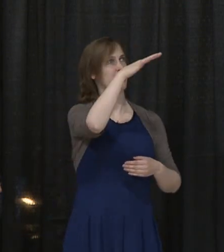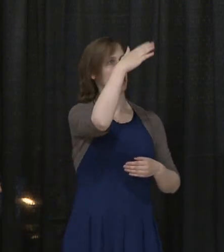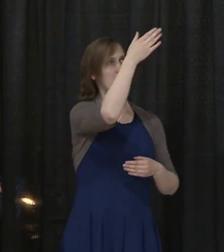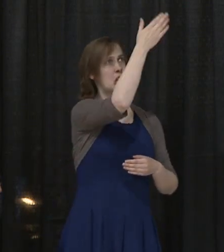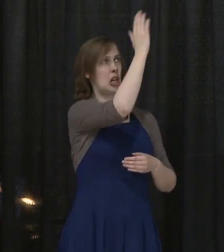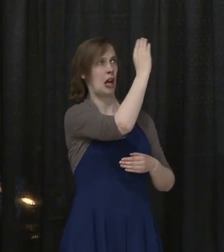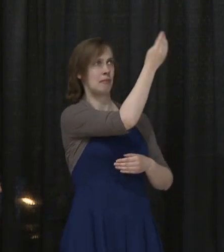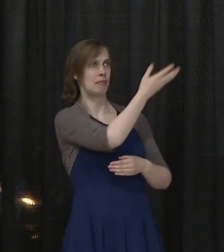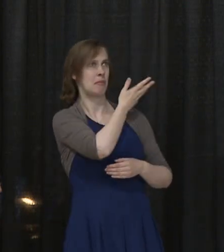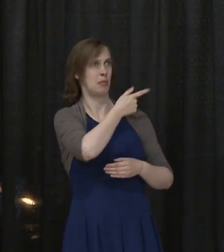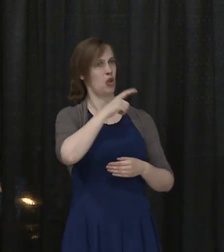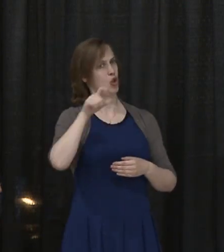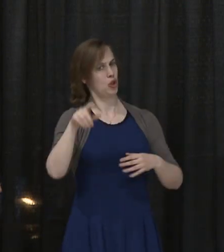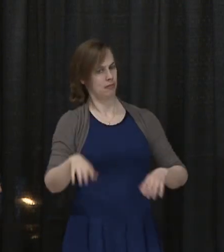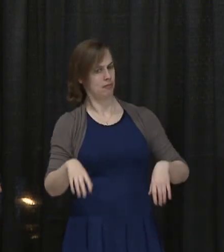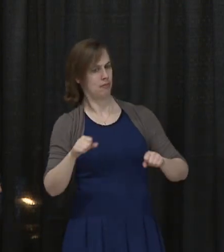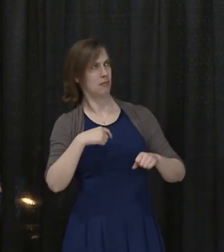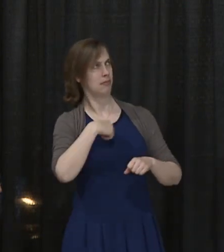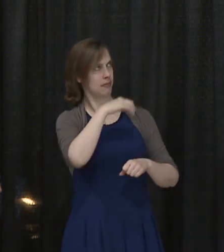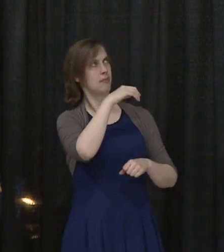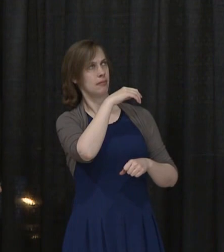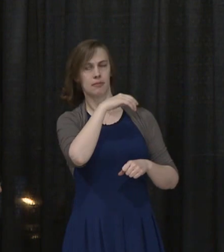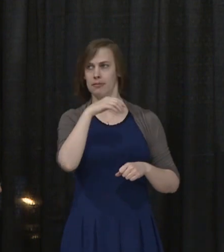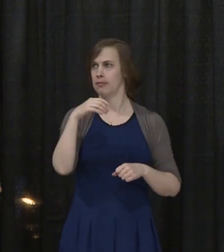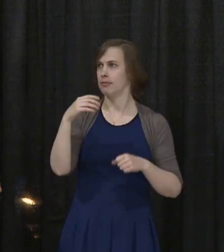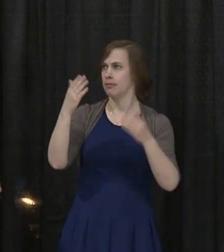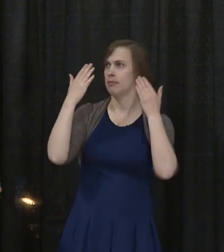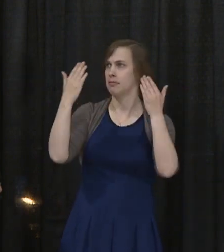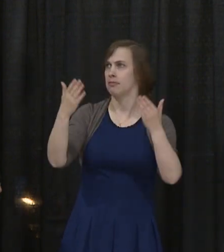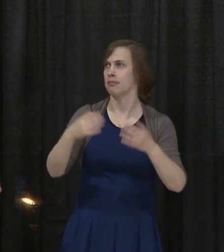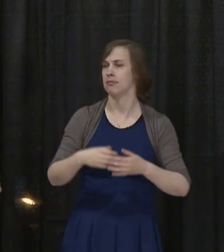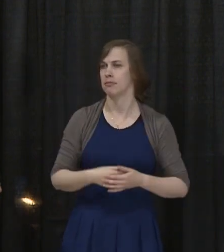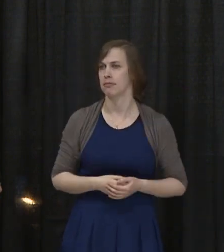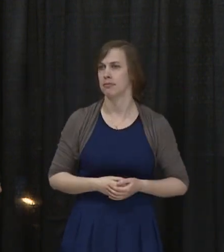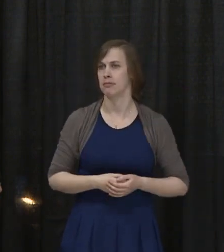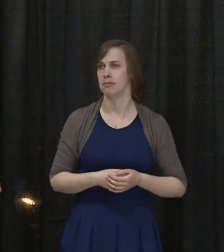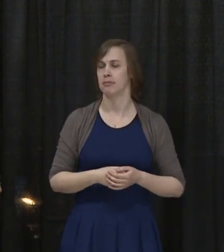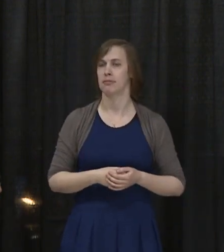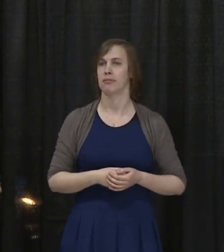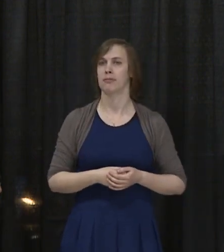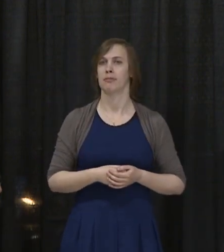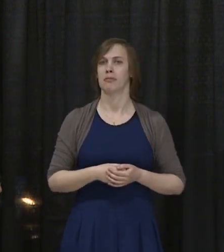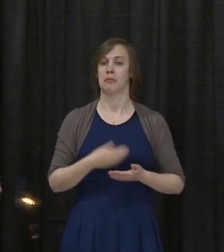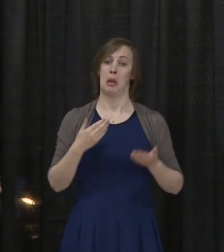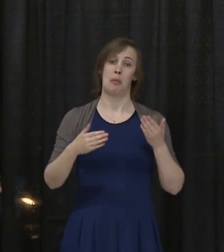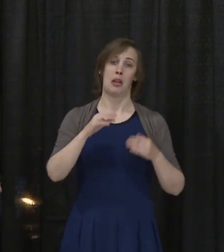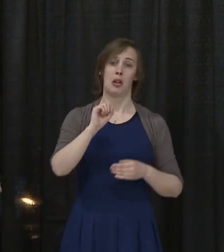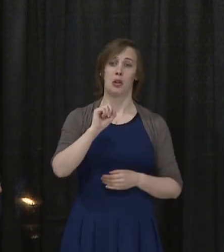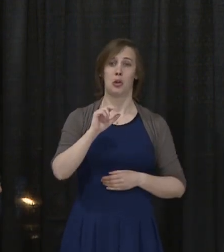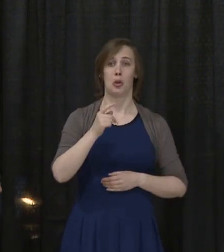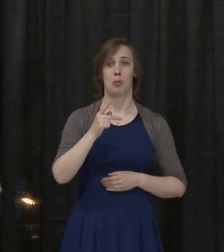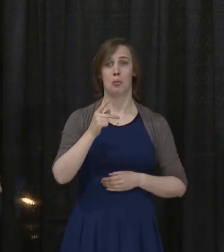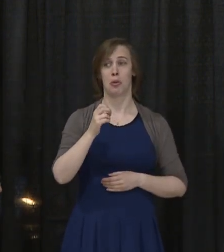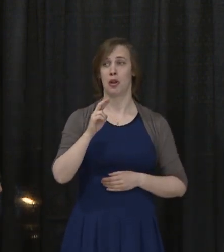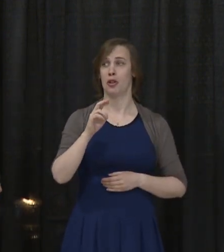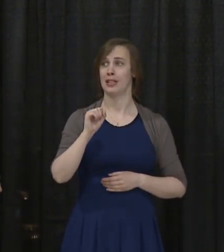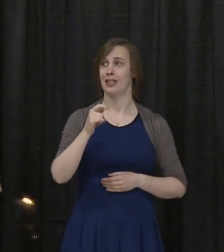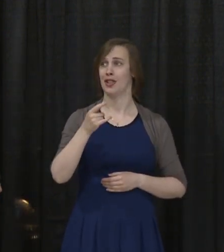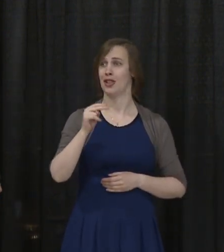bit of superstition on my part, but then I very seriously consider doing that, and I do it. And I think that going through